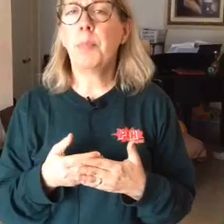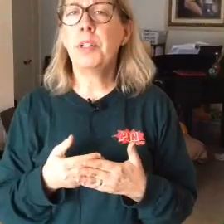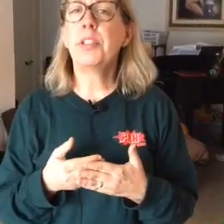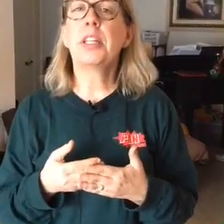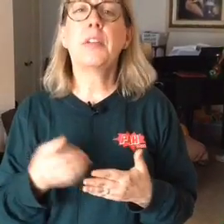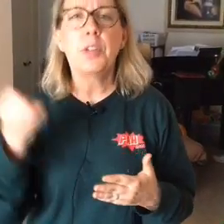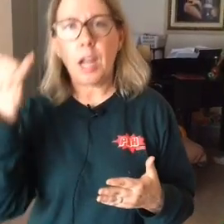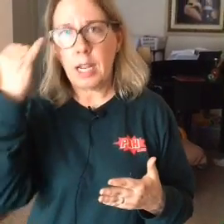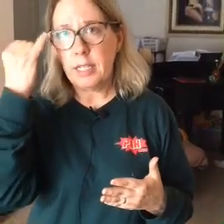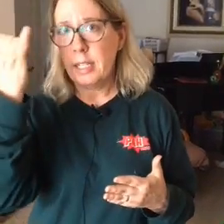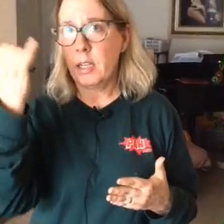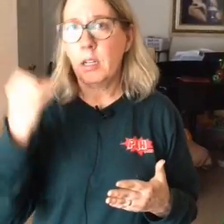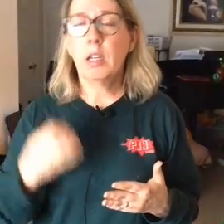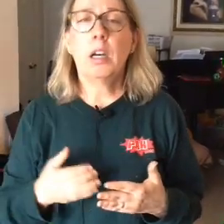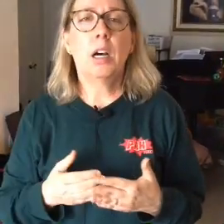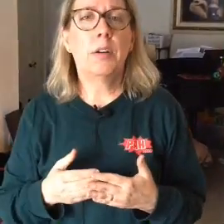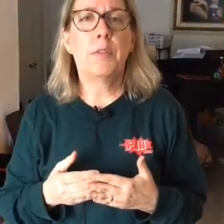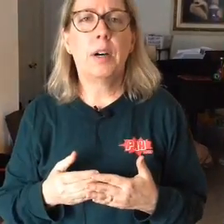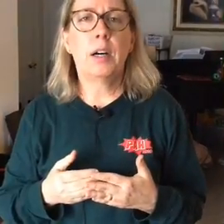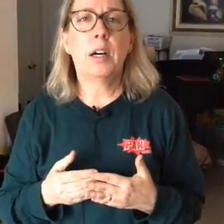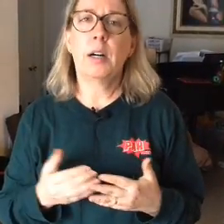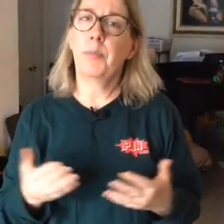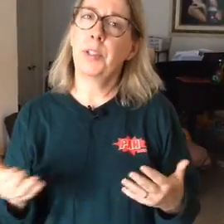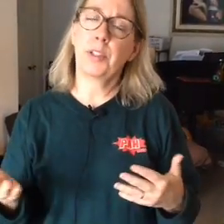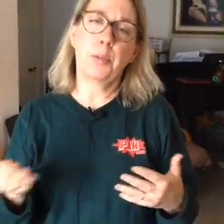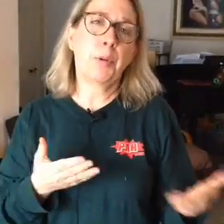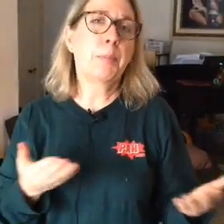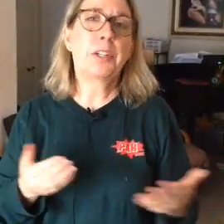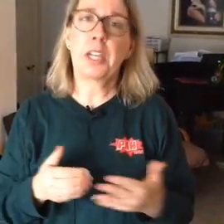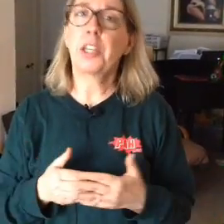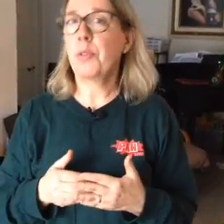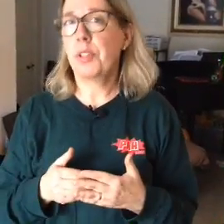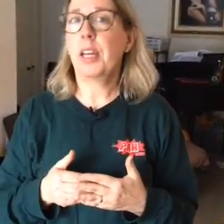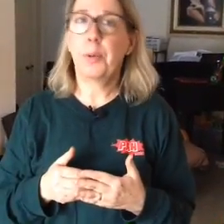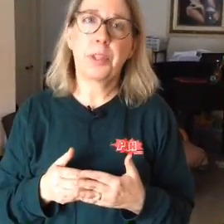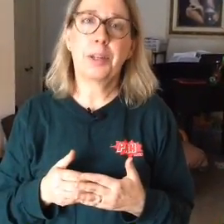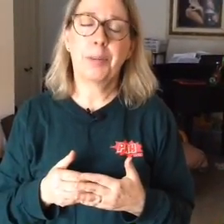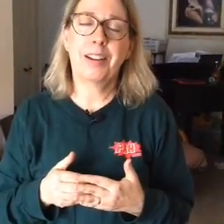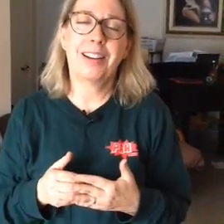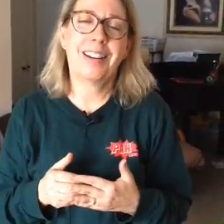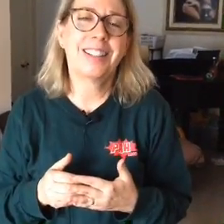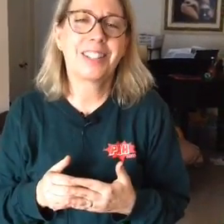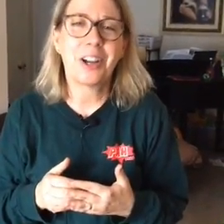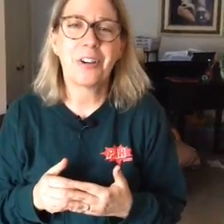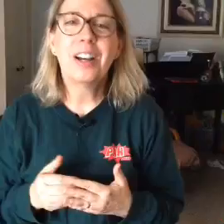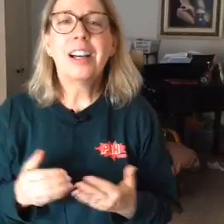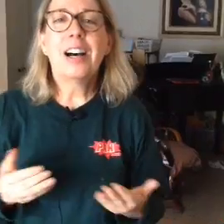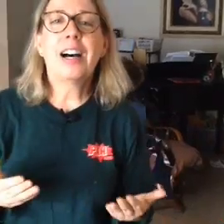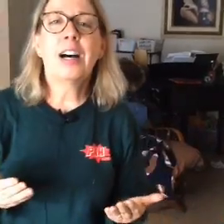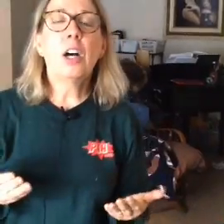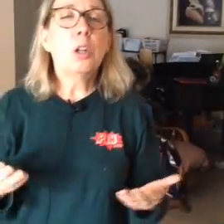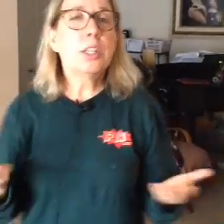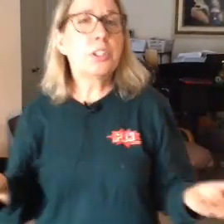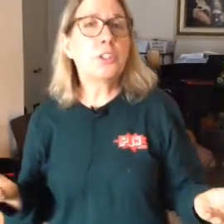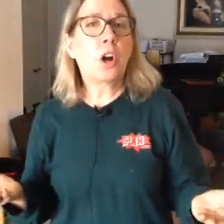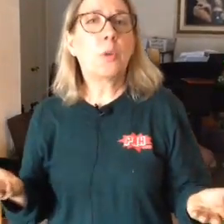just to give you an idea of this could pretty much get you through the day with him. So let's start